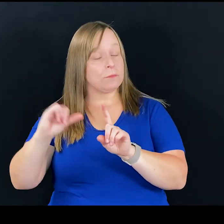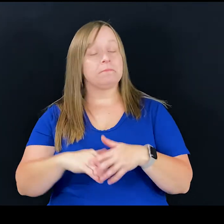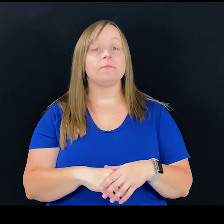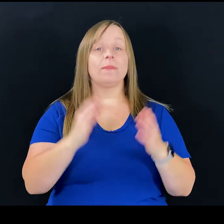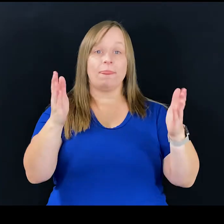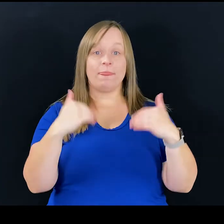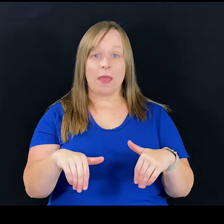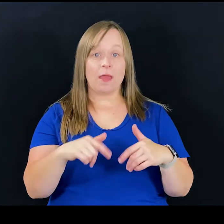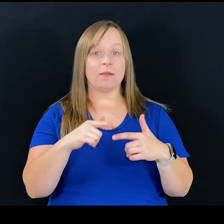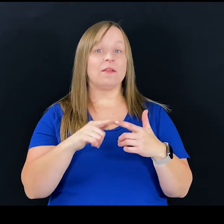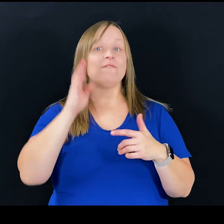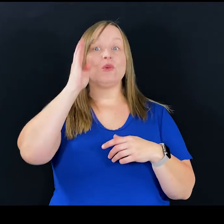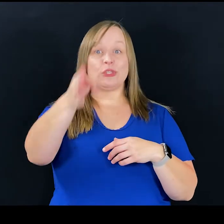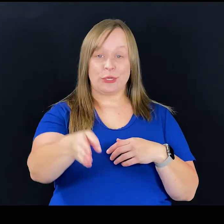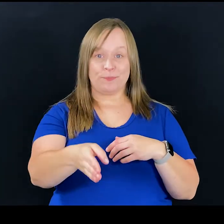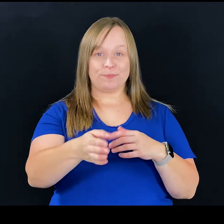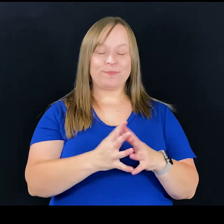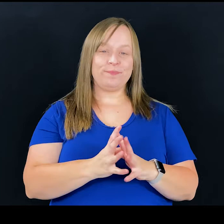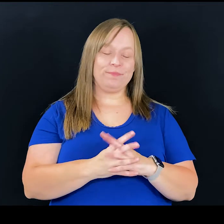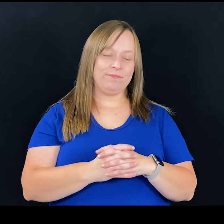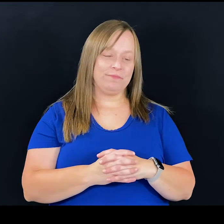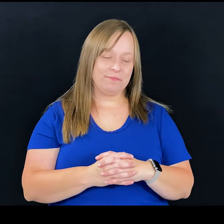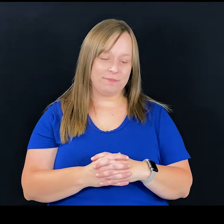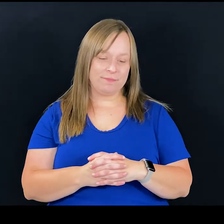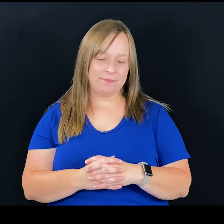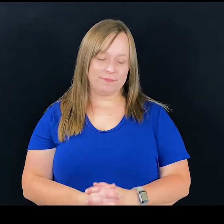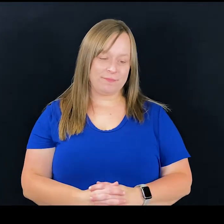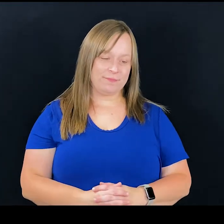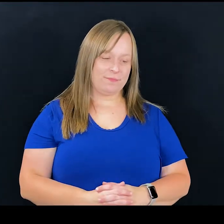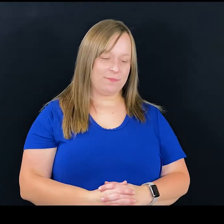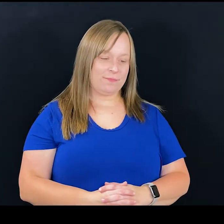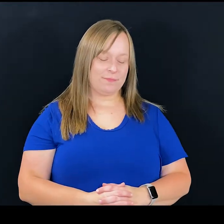at. And then there's the future.